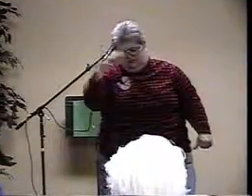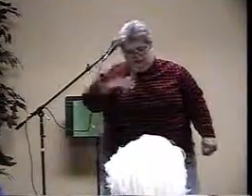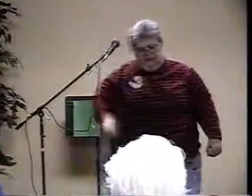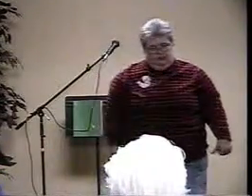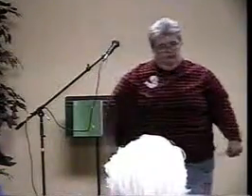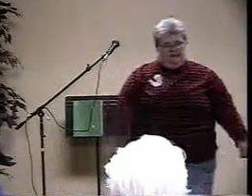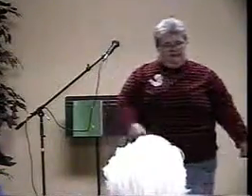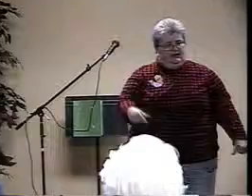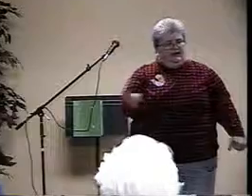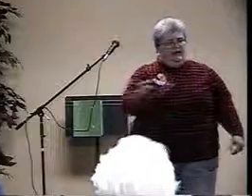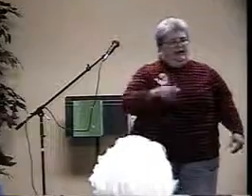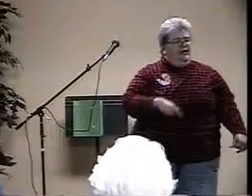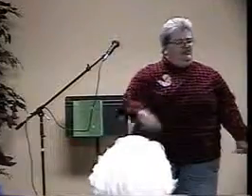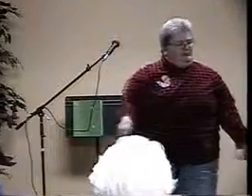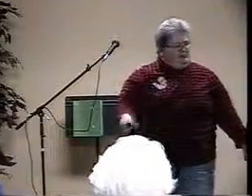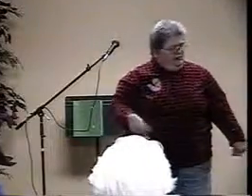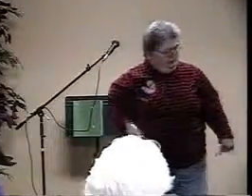all bad boys. Now you are.